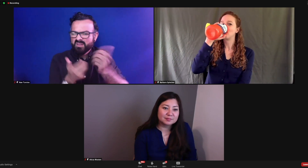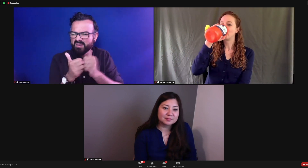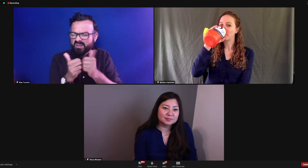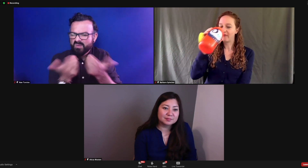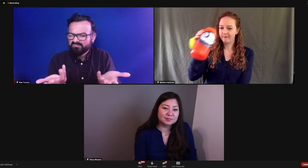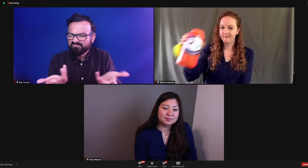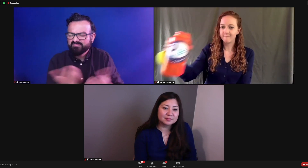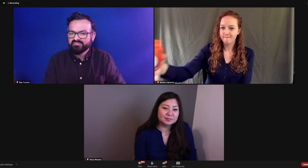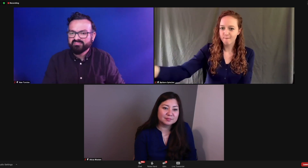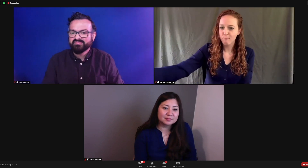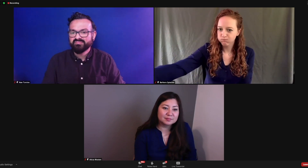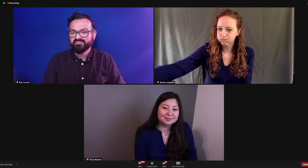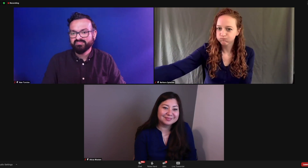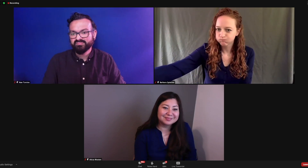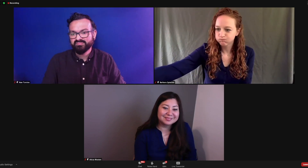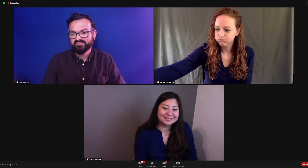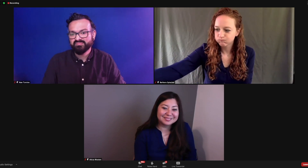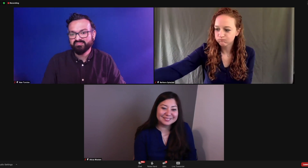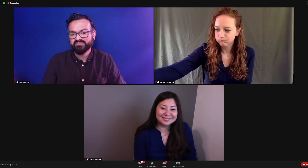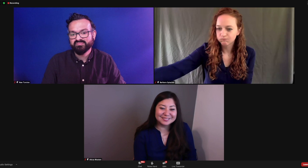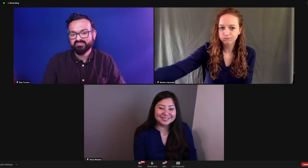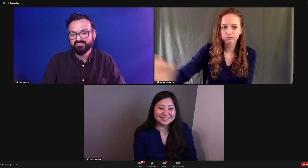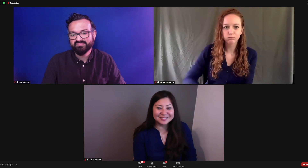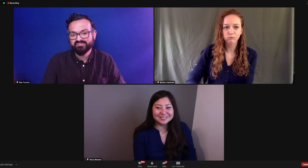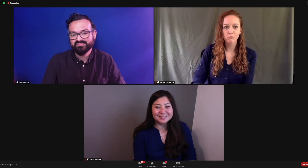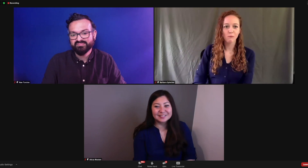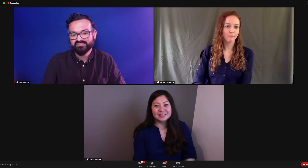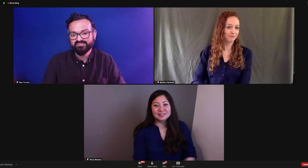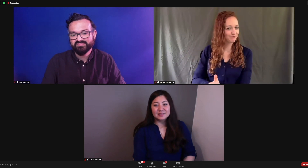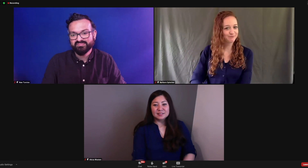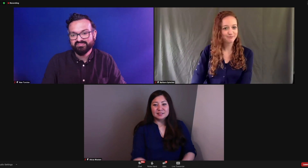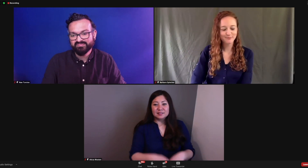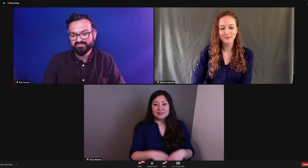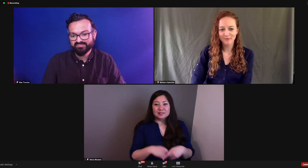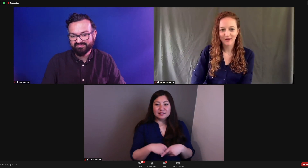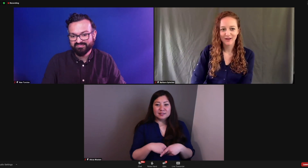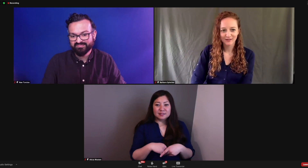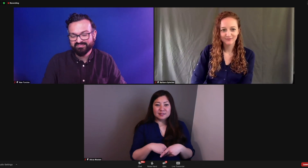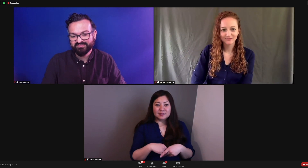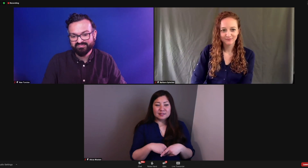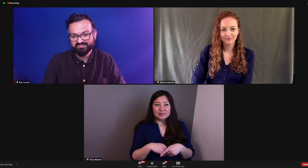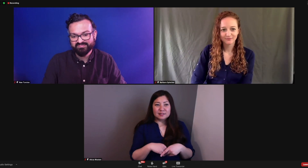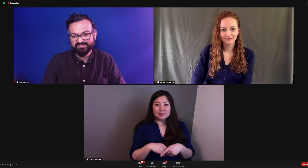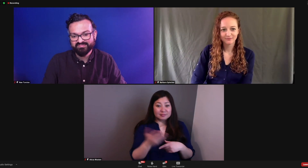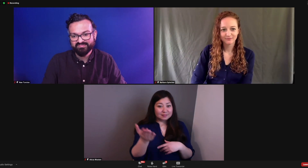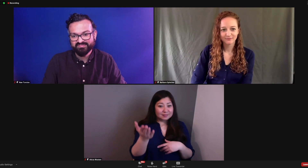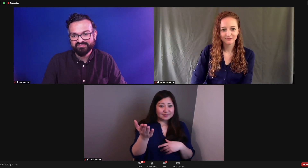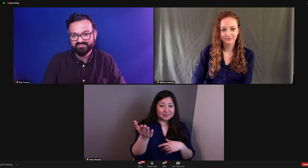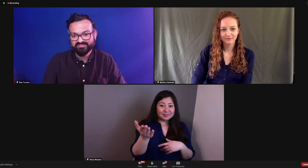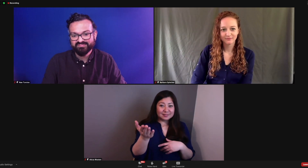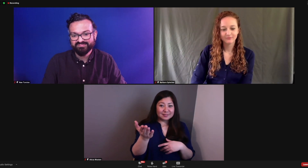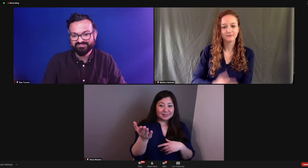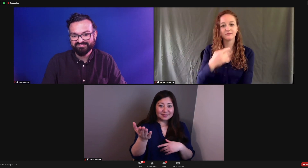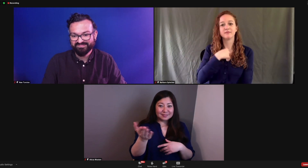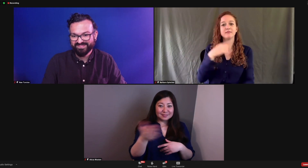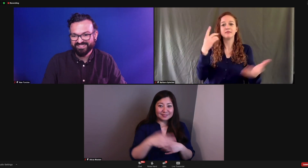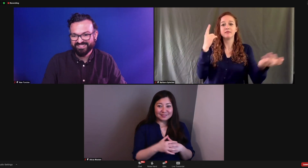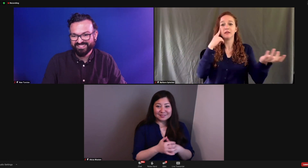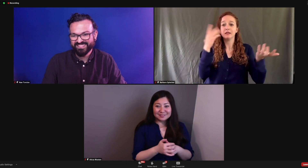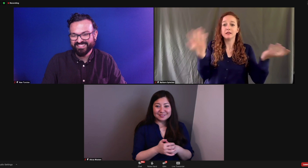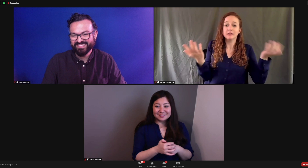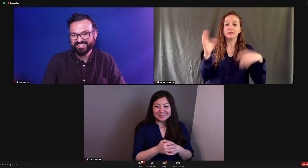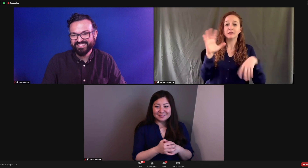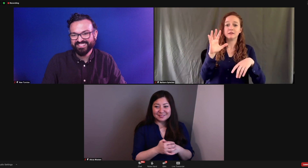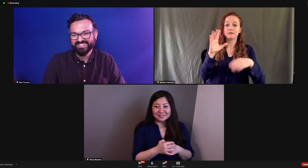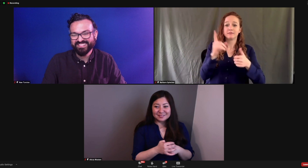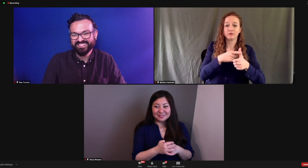license exam or something like that. If someone would move from a foreign country, they may have that translated into their language. Why not have the same opportunity